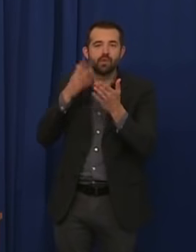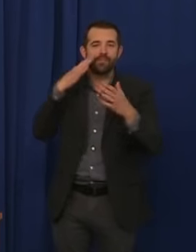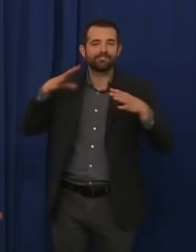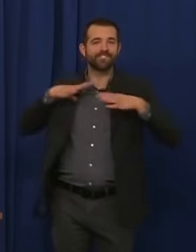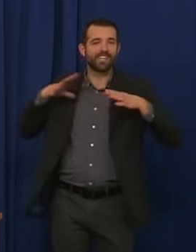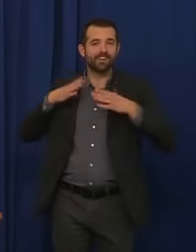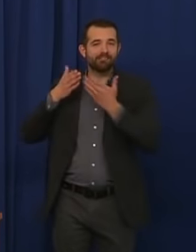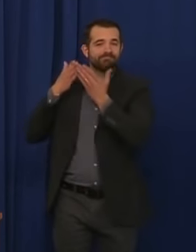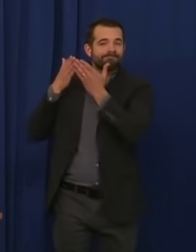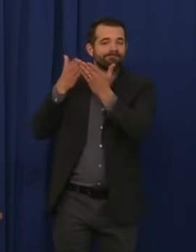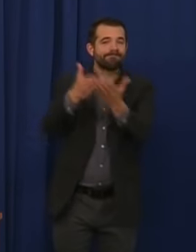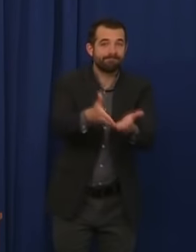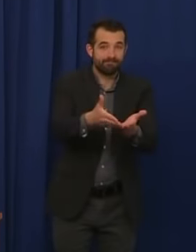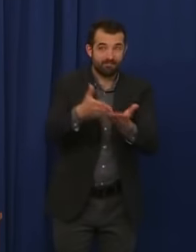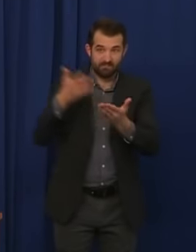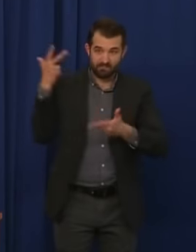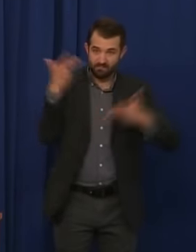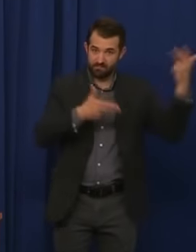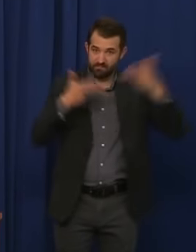will they be allowed to dock in Maine?